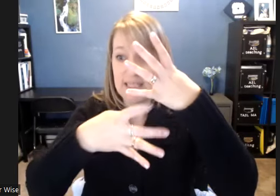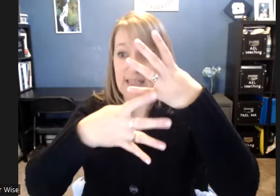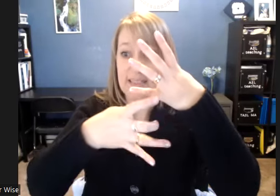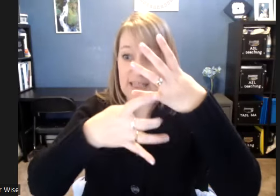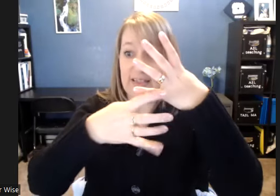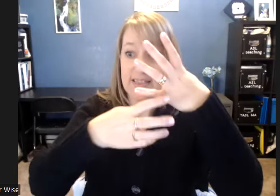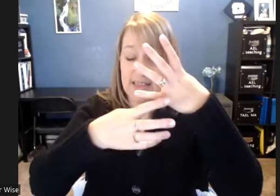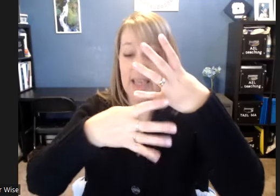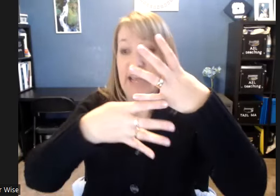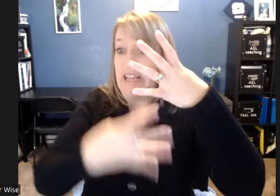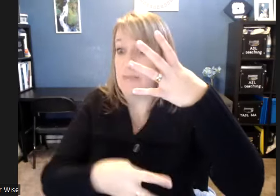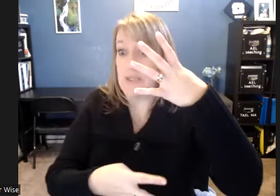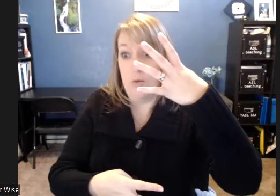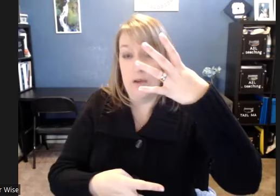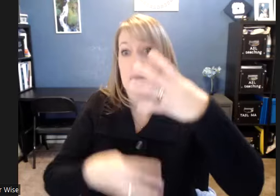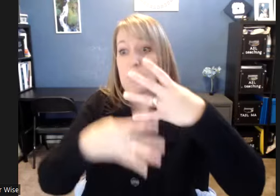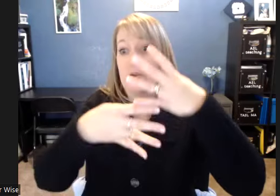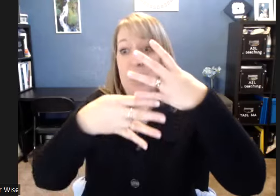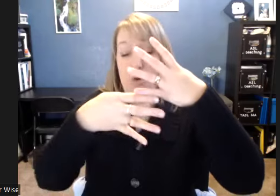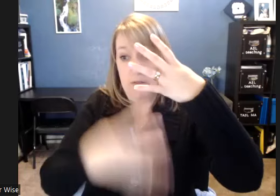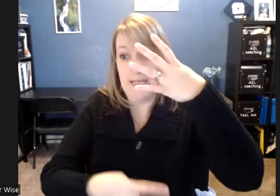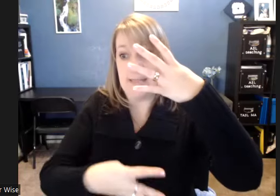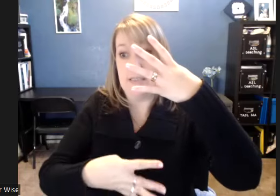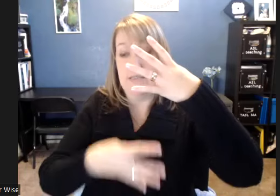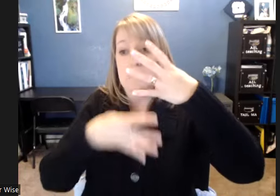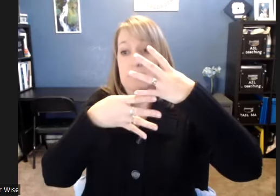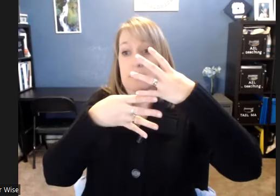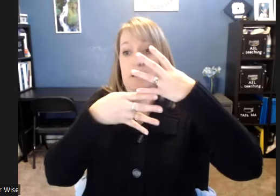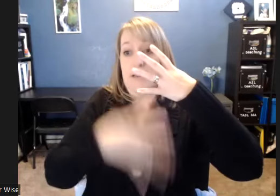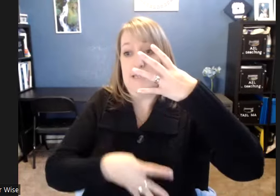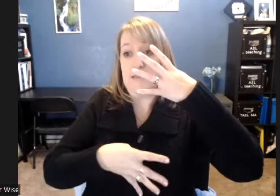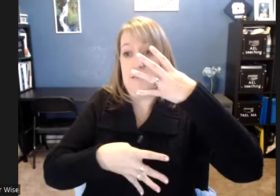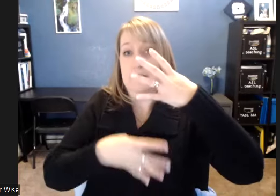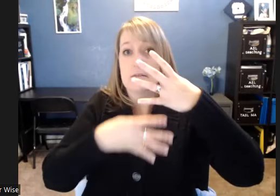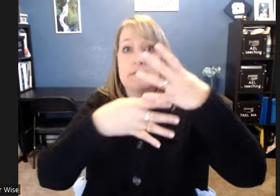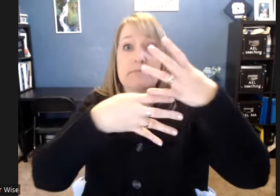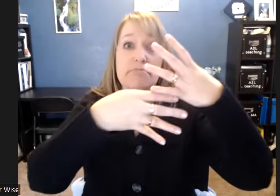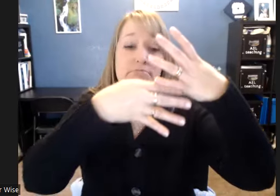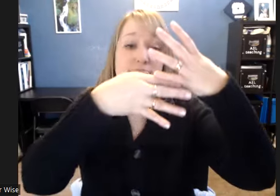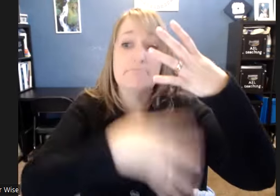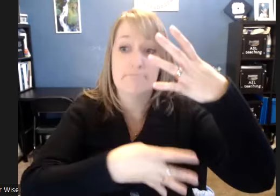thing and this thing and this thing, and it keeps going. We've got a whole list. List.